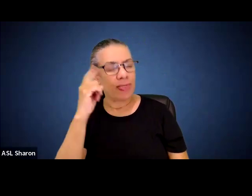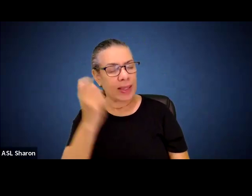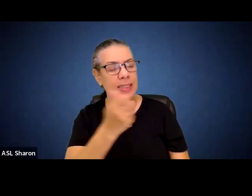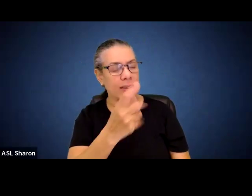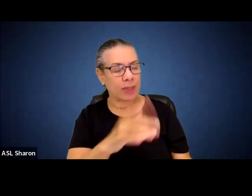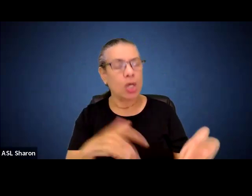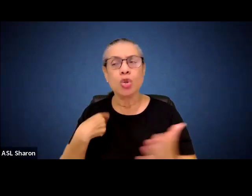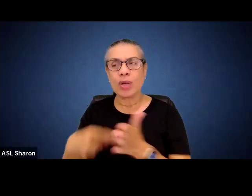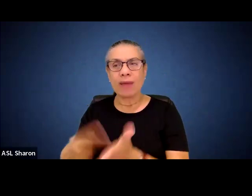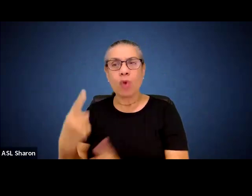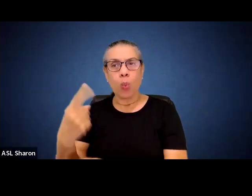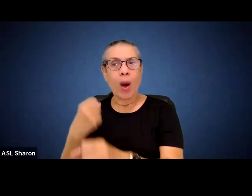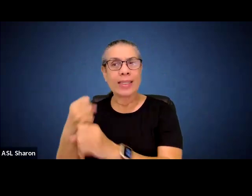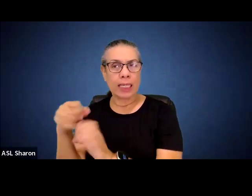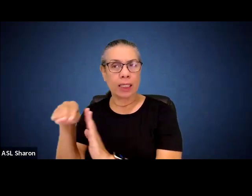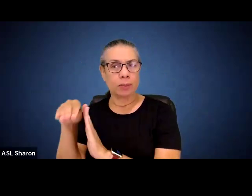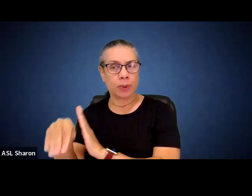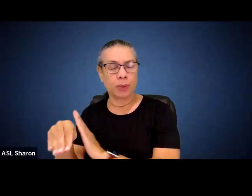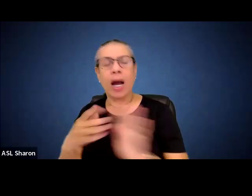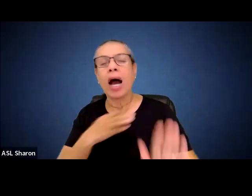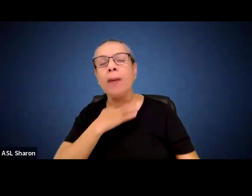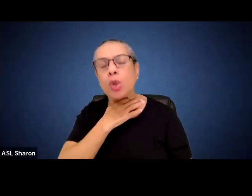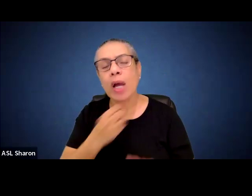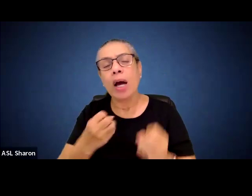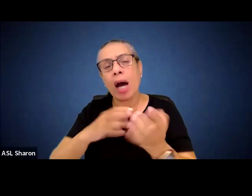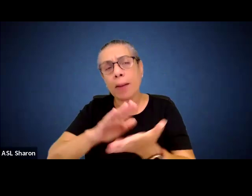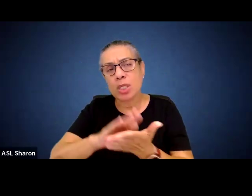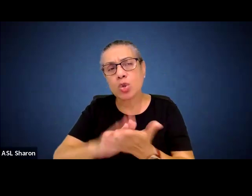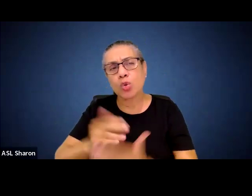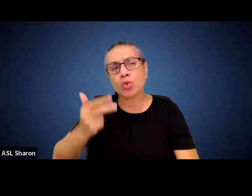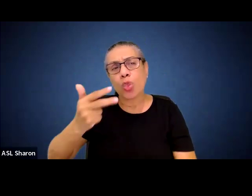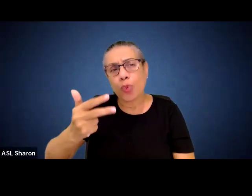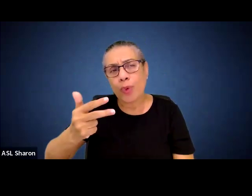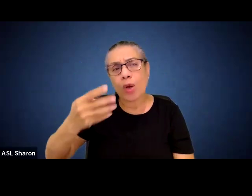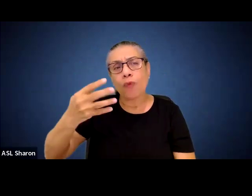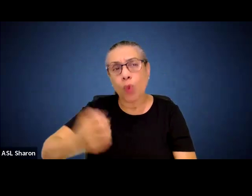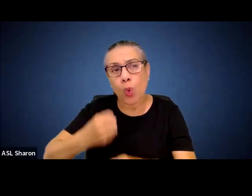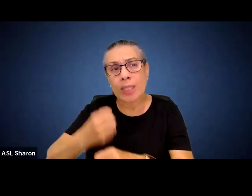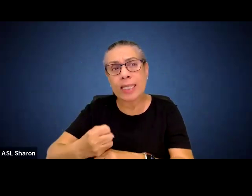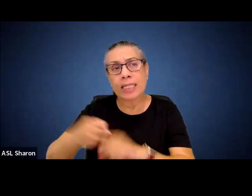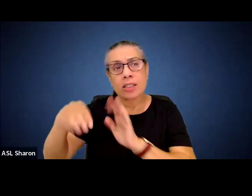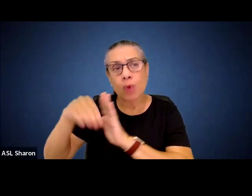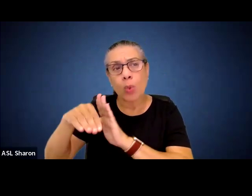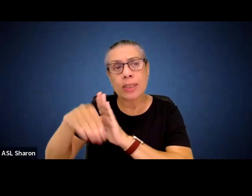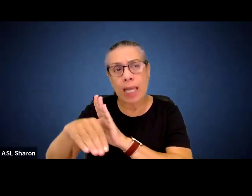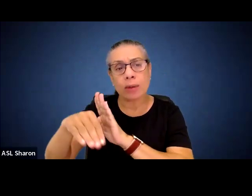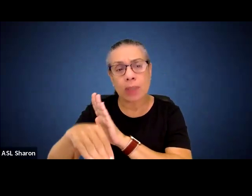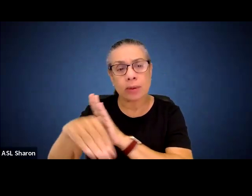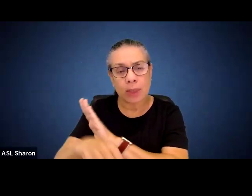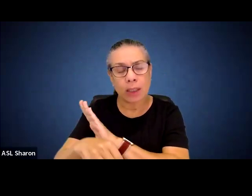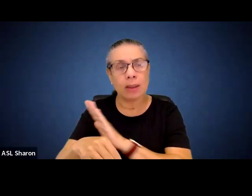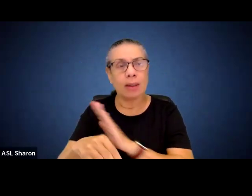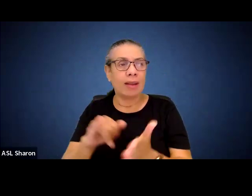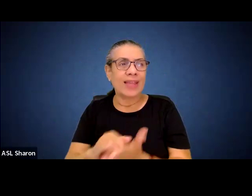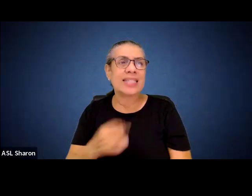data that shows a 1-year decline. But I'm curious, like, how many schools are 3 or 4 years of consistent decline? That, to me, there's a stuck with a